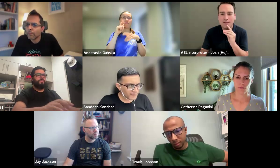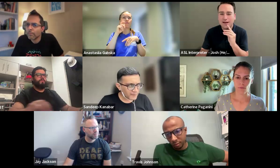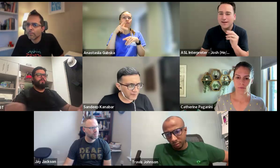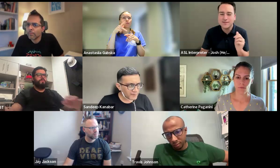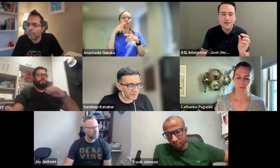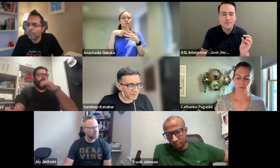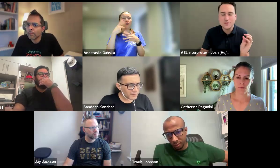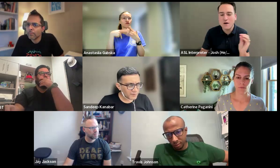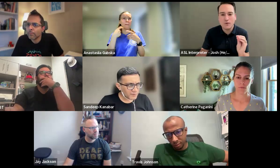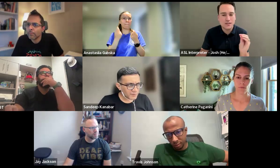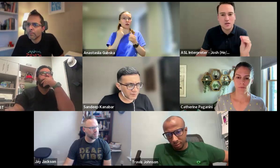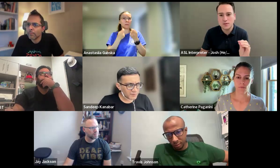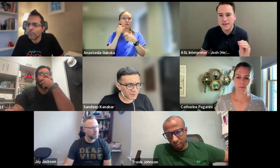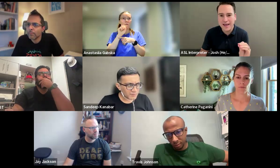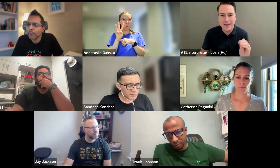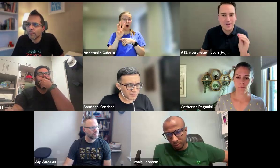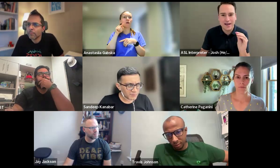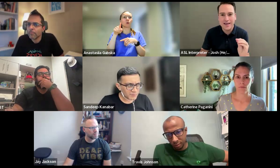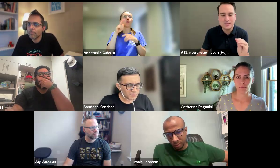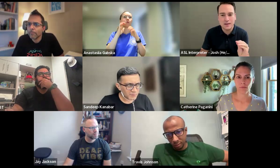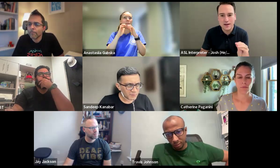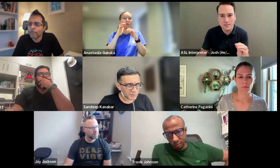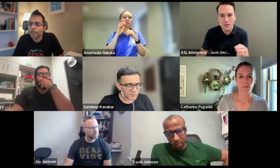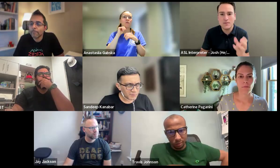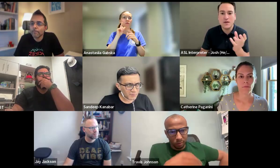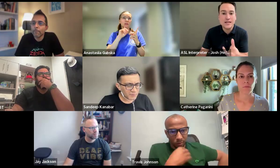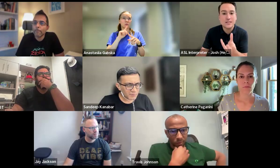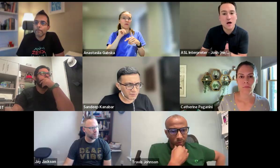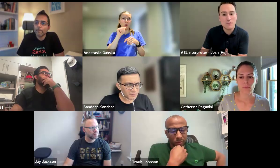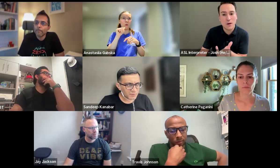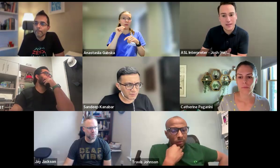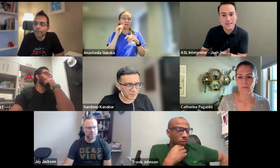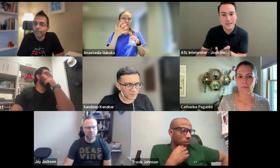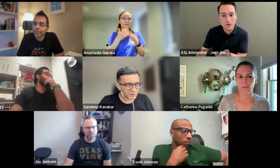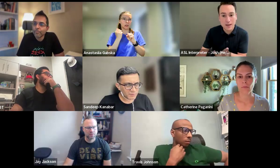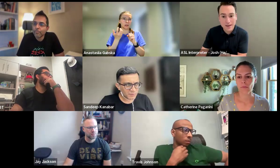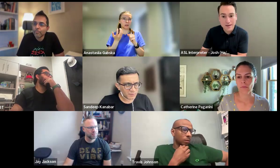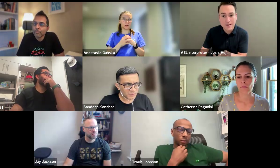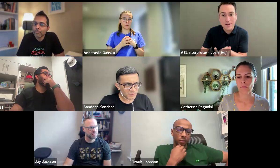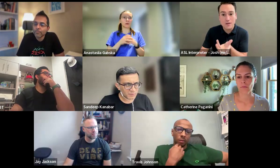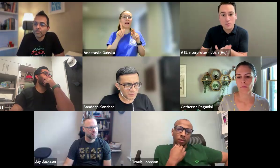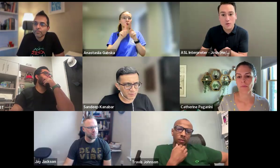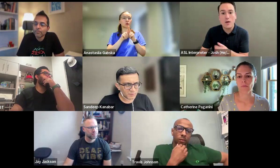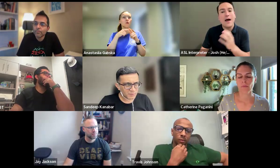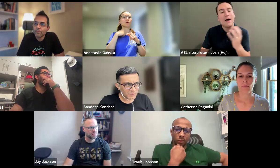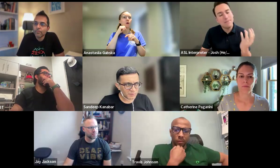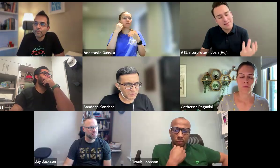I've, some software that starts with an A. I can't spell it at the moment, but there is a software that we need to communicate through. But